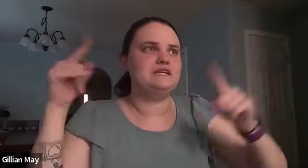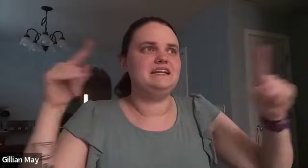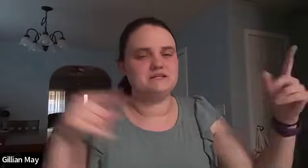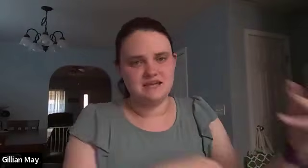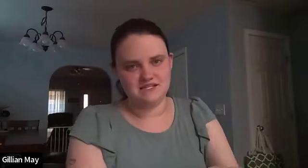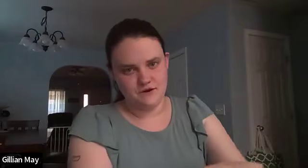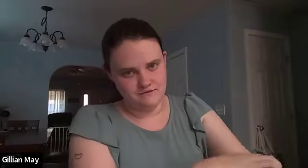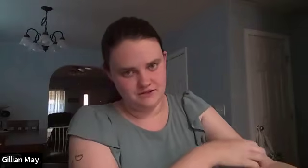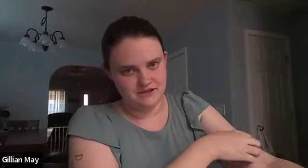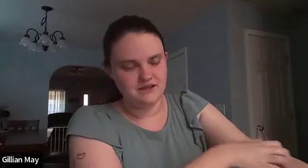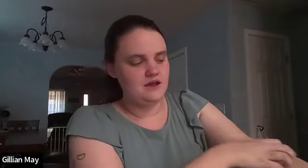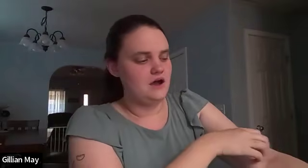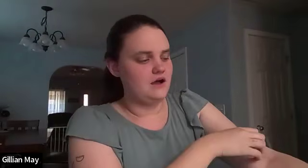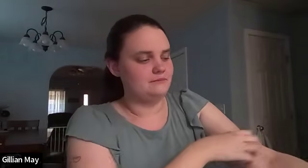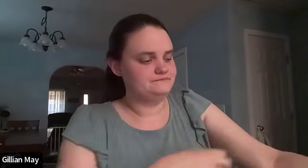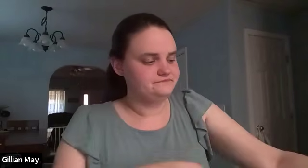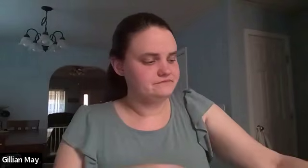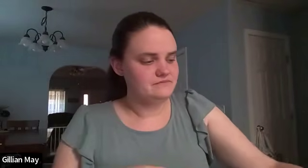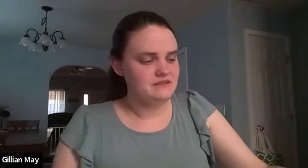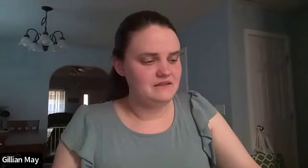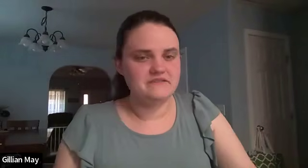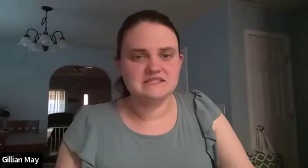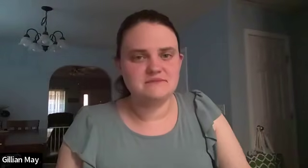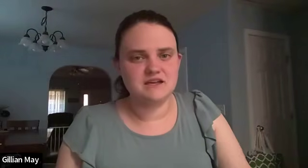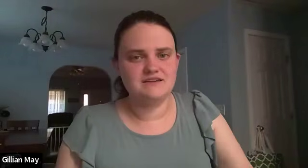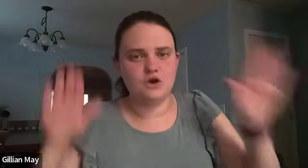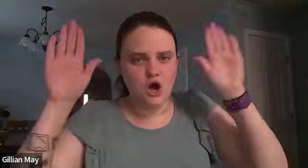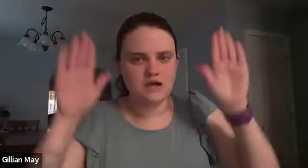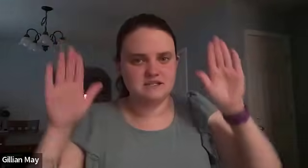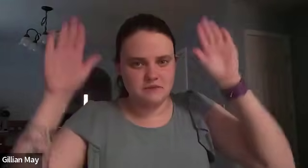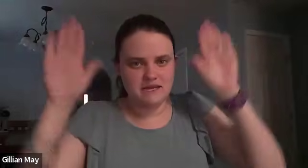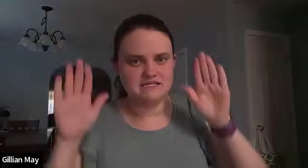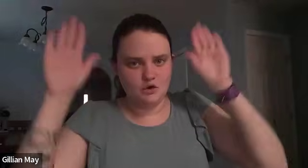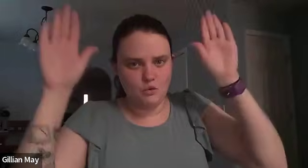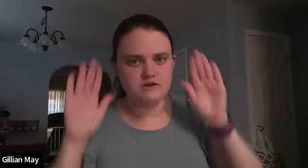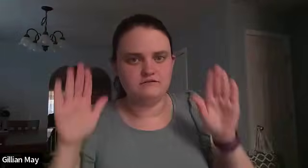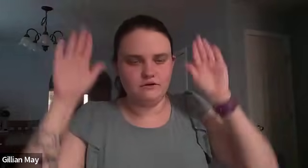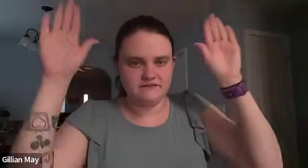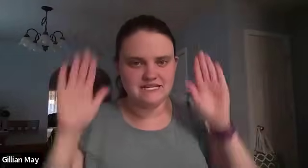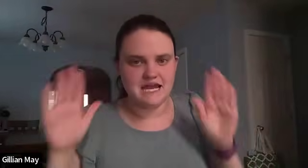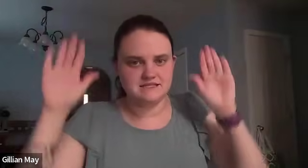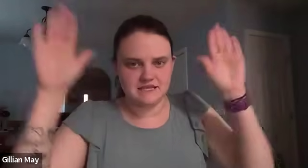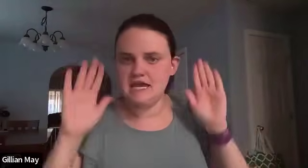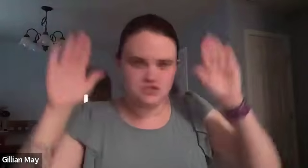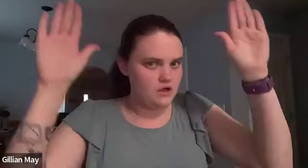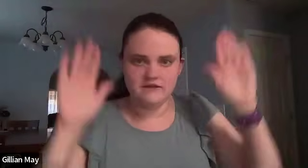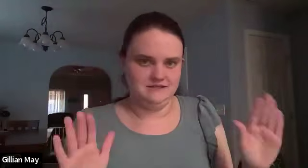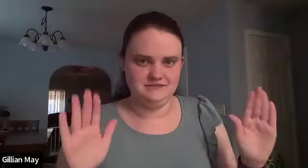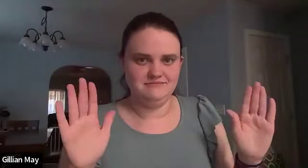20 different signs for everything. Like the same sign for awesome, amazing, wonderful, fantastic. It's all this. It's